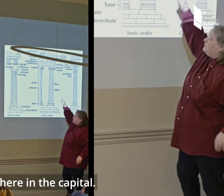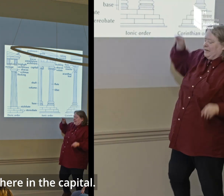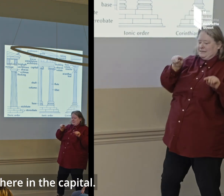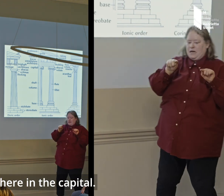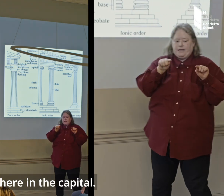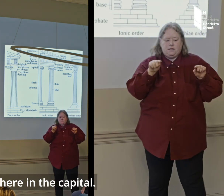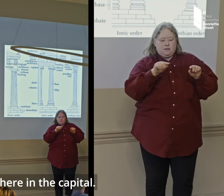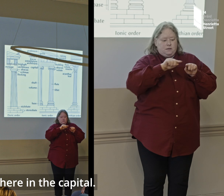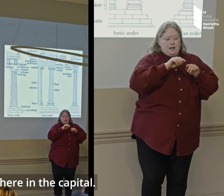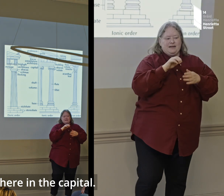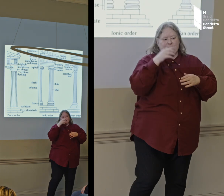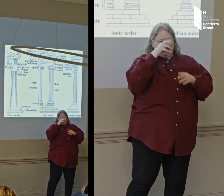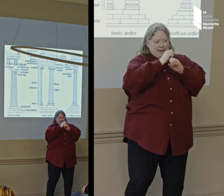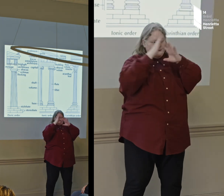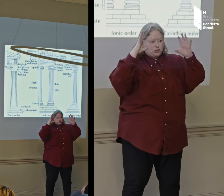capital.